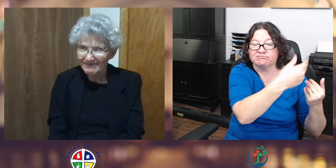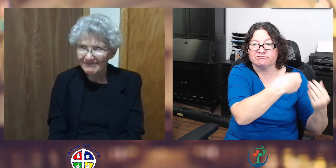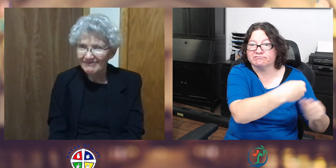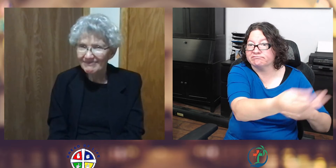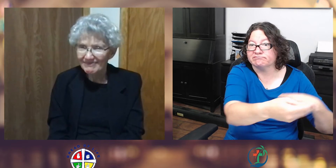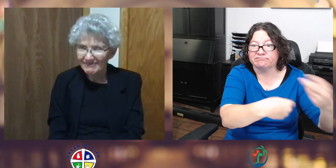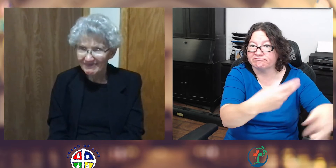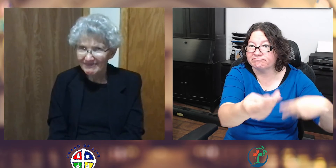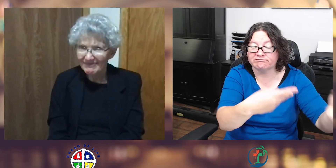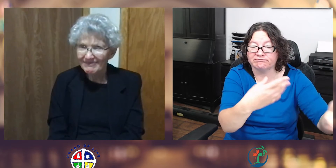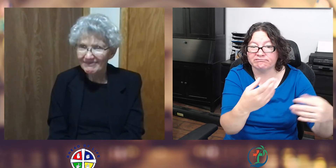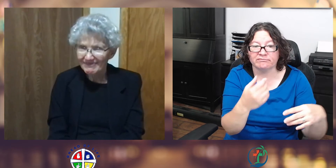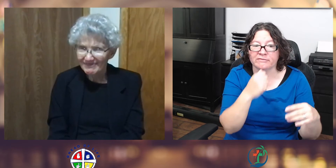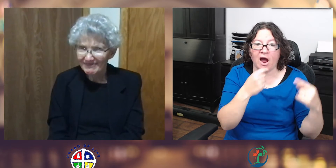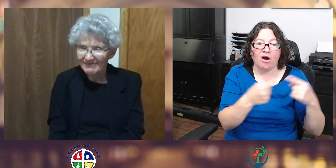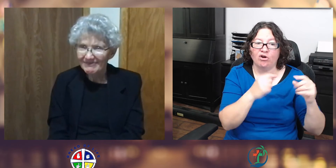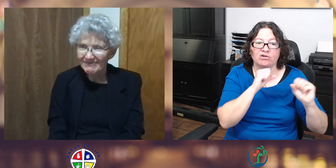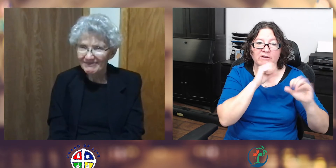And the way Rabbi taught me.